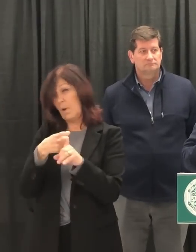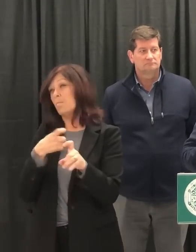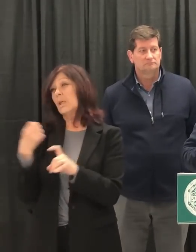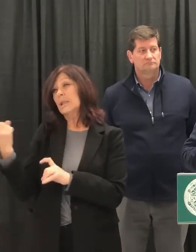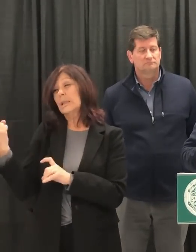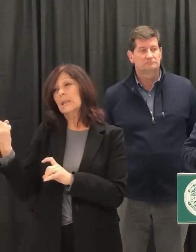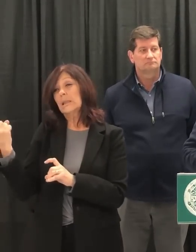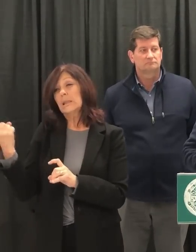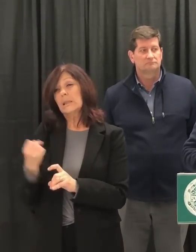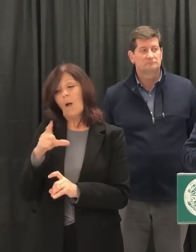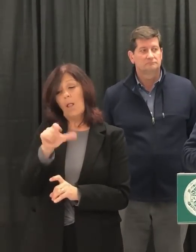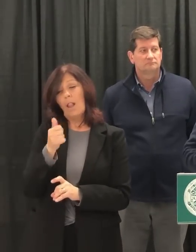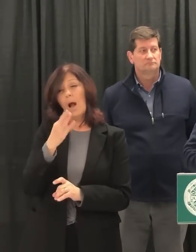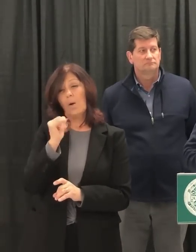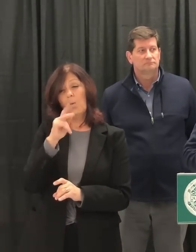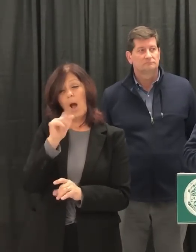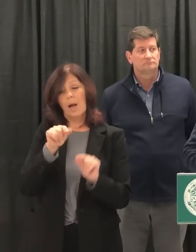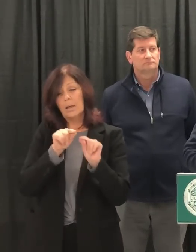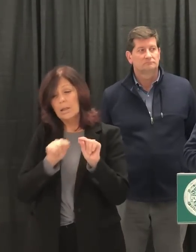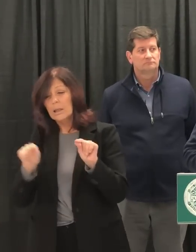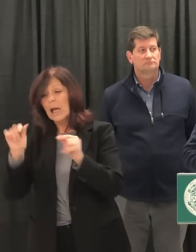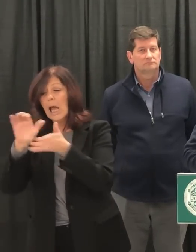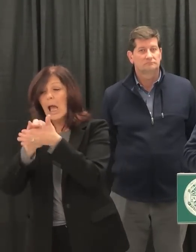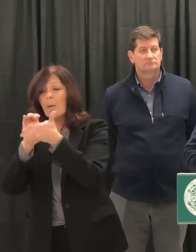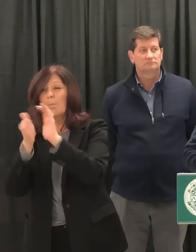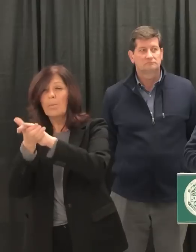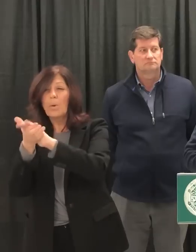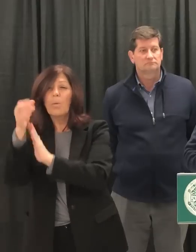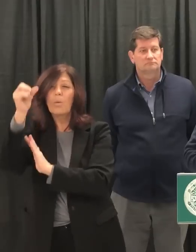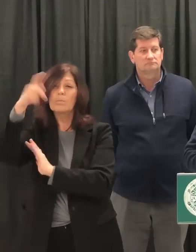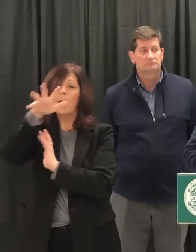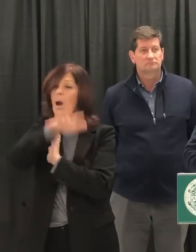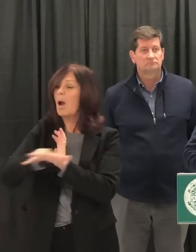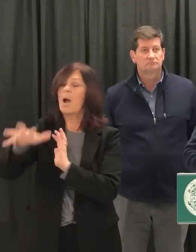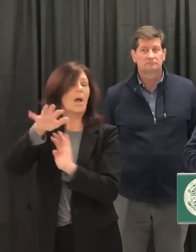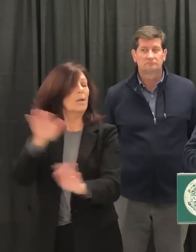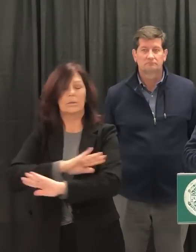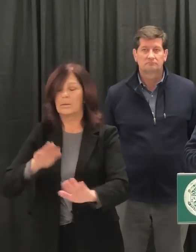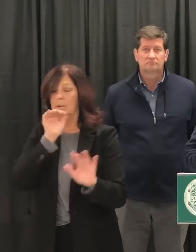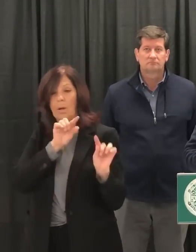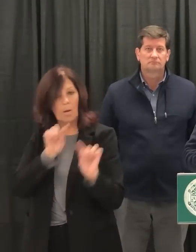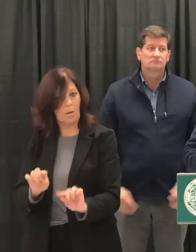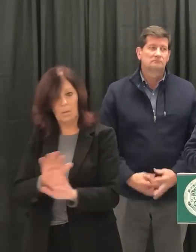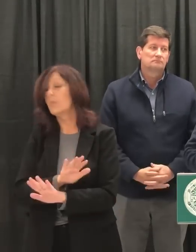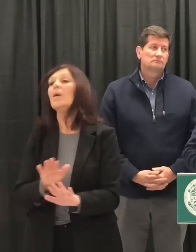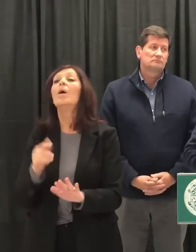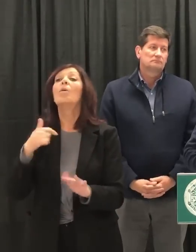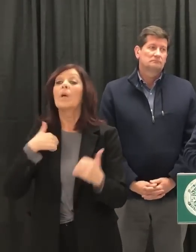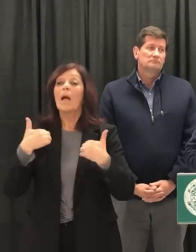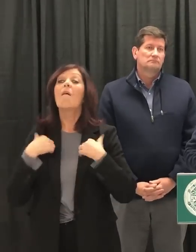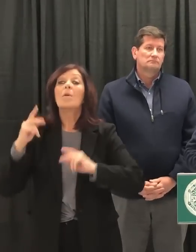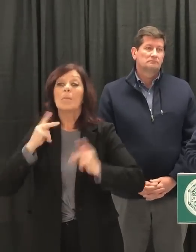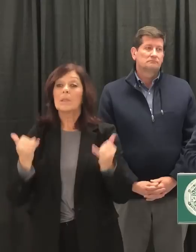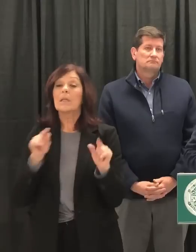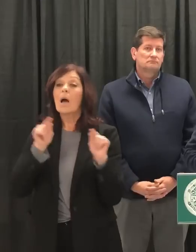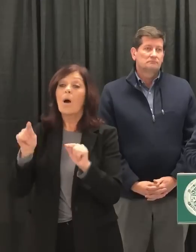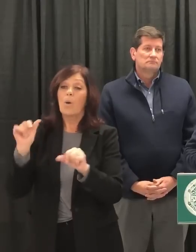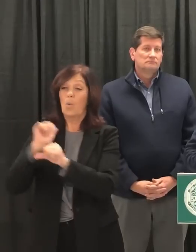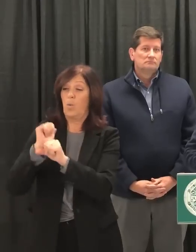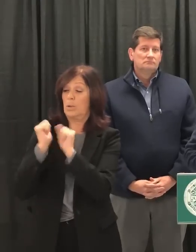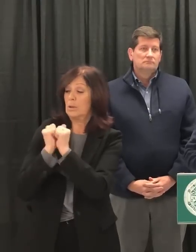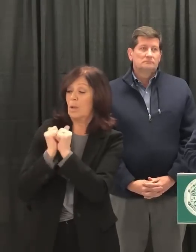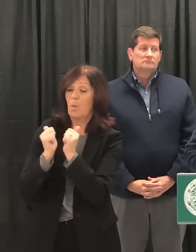south end of Lackawanna in through Hamburg, Orchard Park are conditions that nobody should be in. Unfortunately, we have crews out there right now working side by